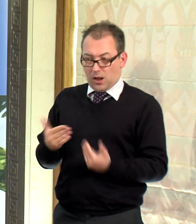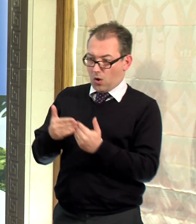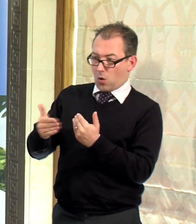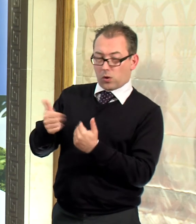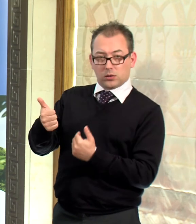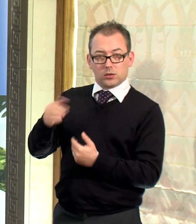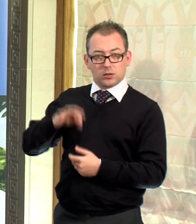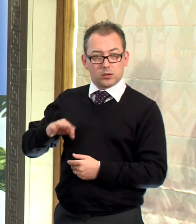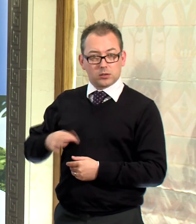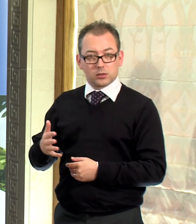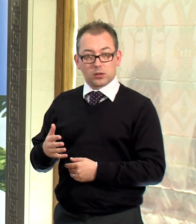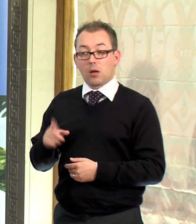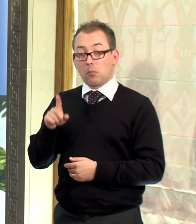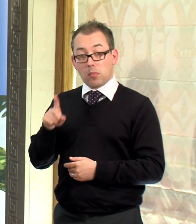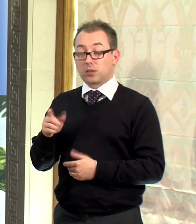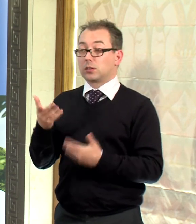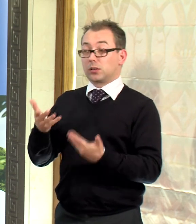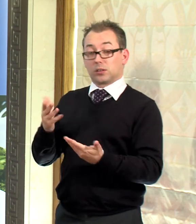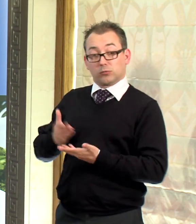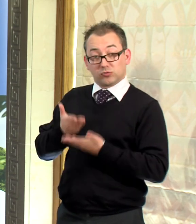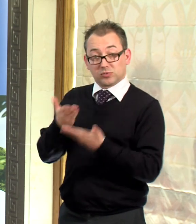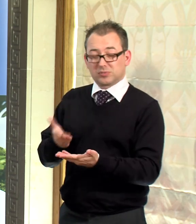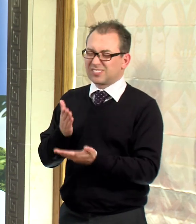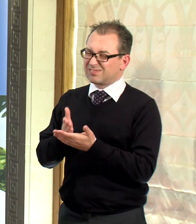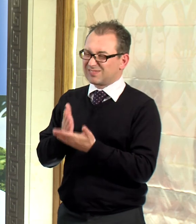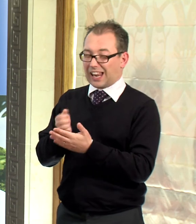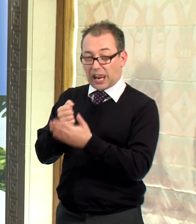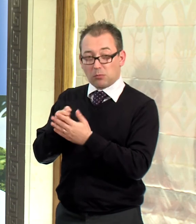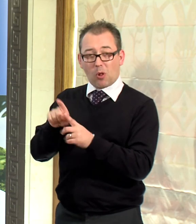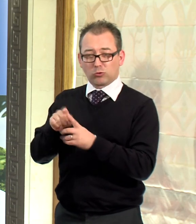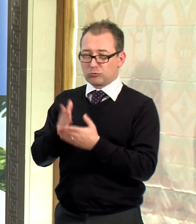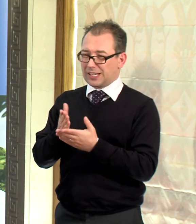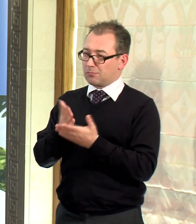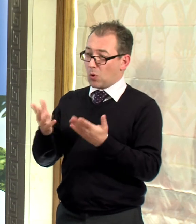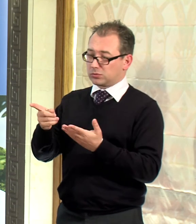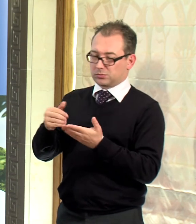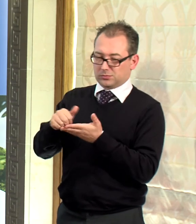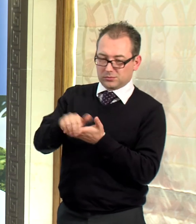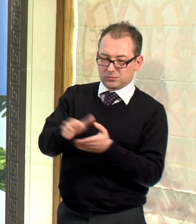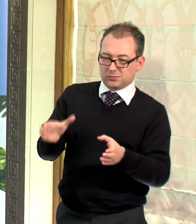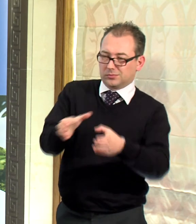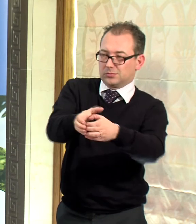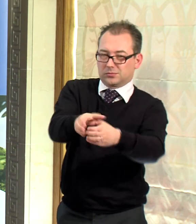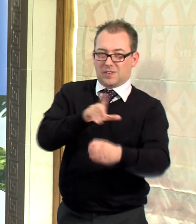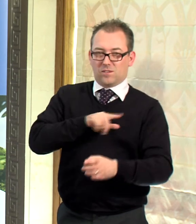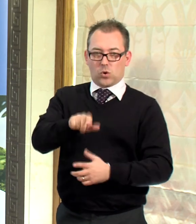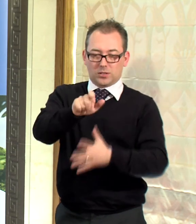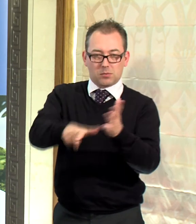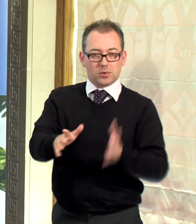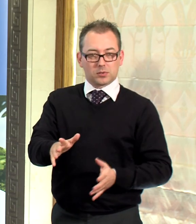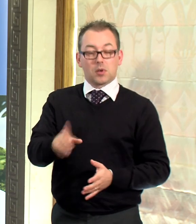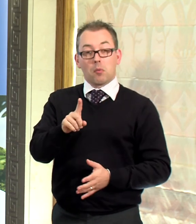provisions are currently limited and often segregated. Therefore, to